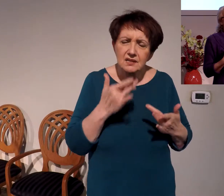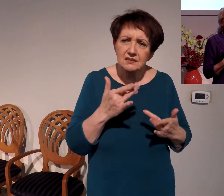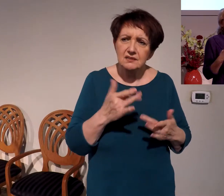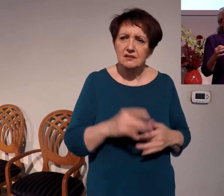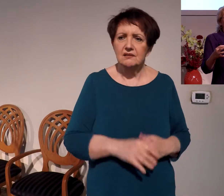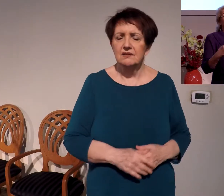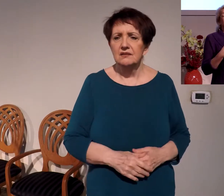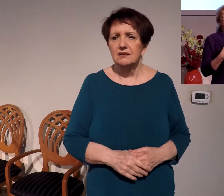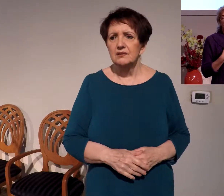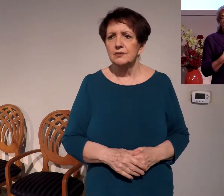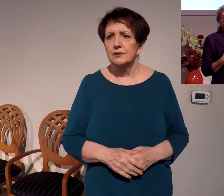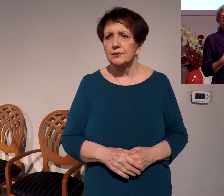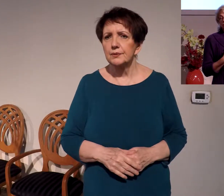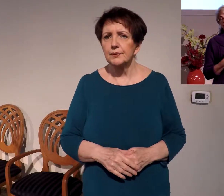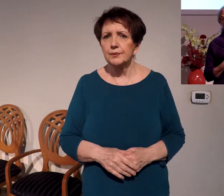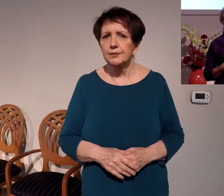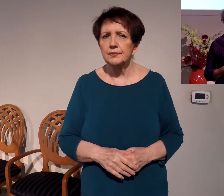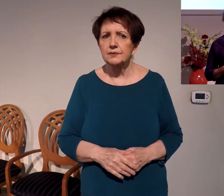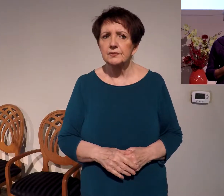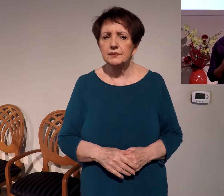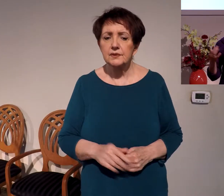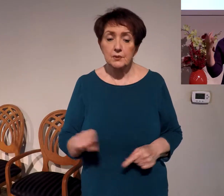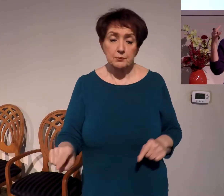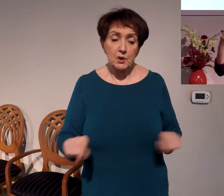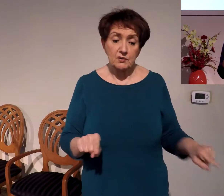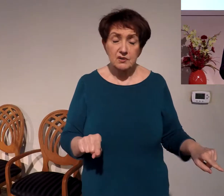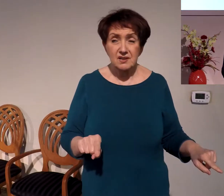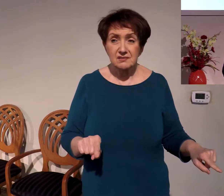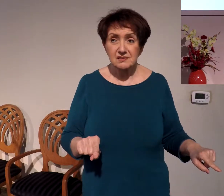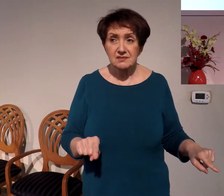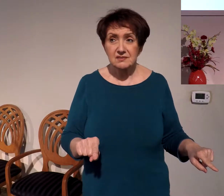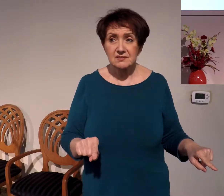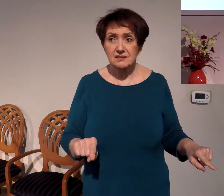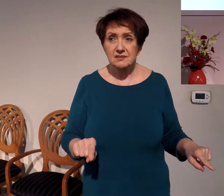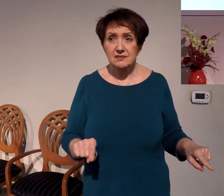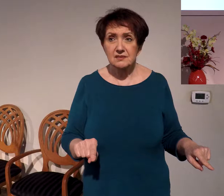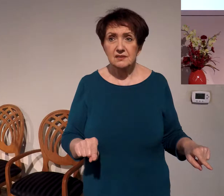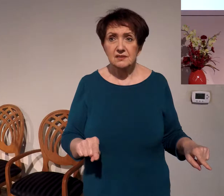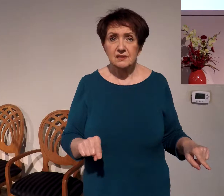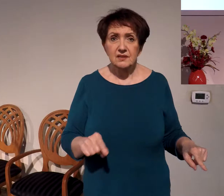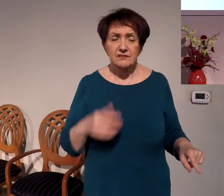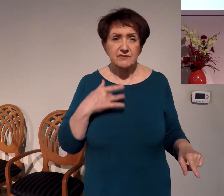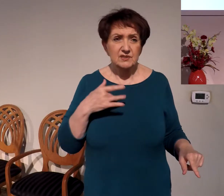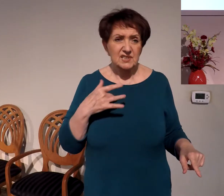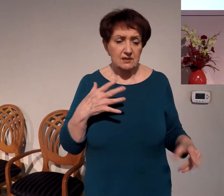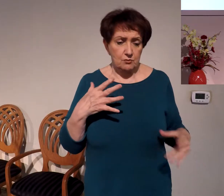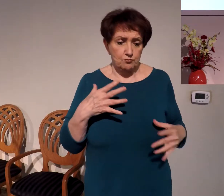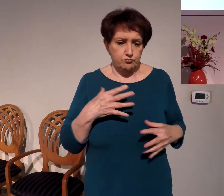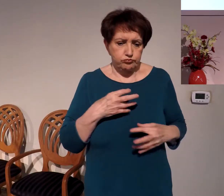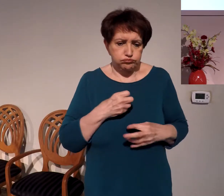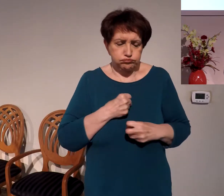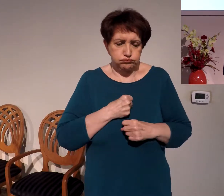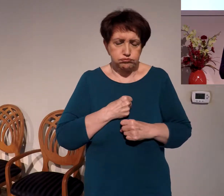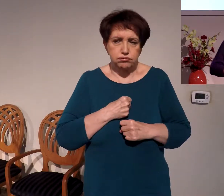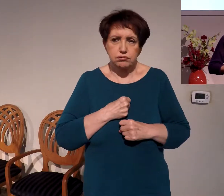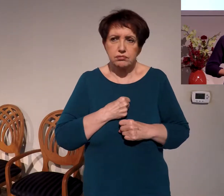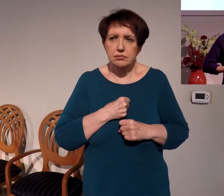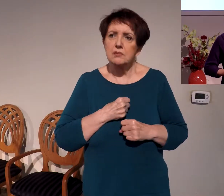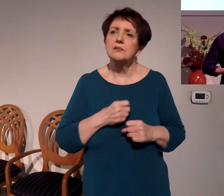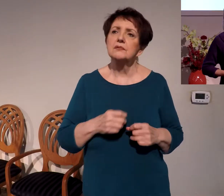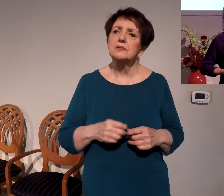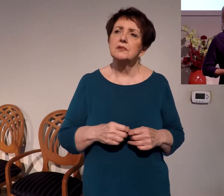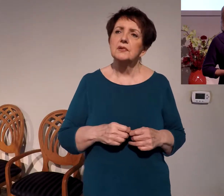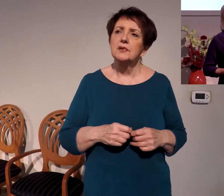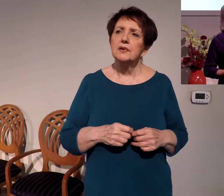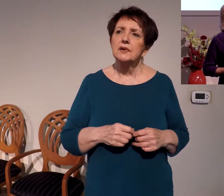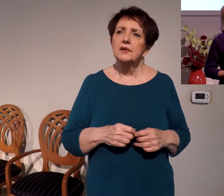you see, it's sort of, in both cases, there's a contracting, isn't there? And